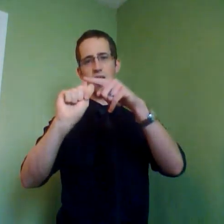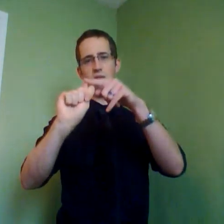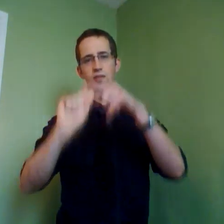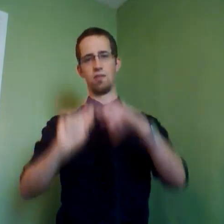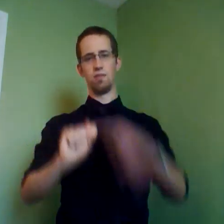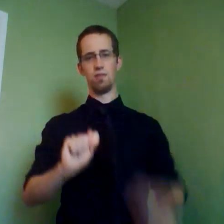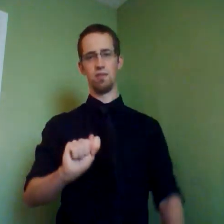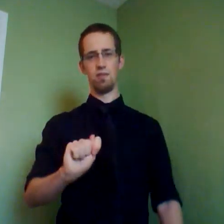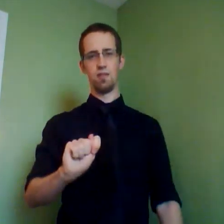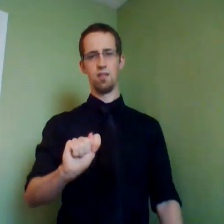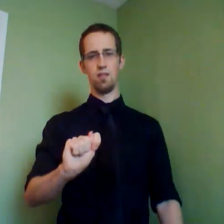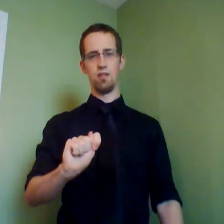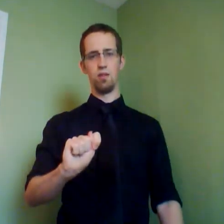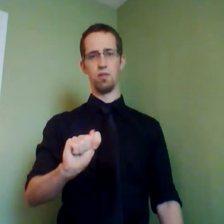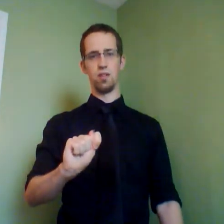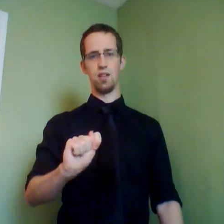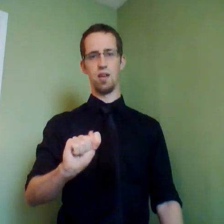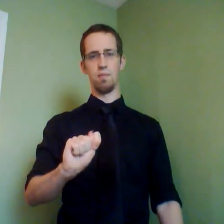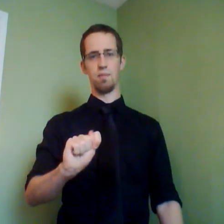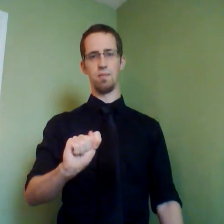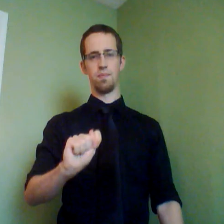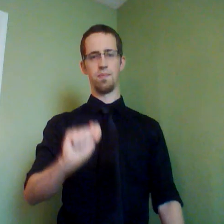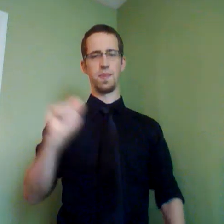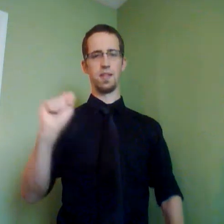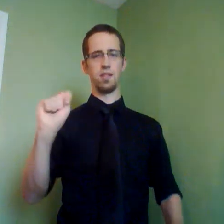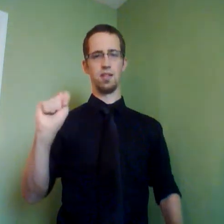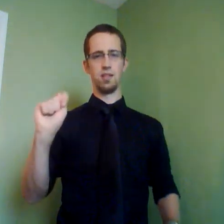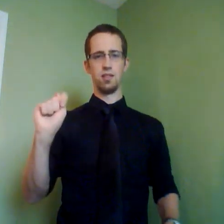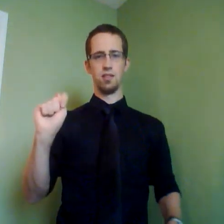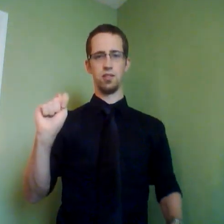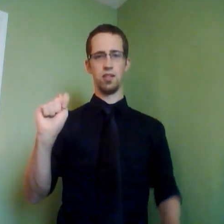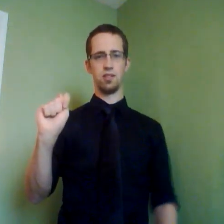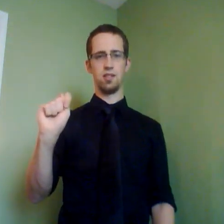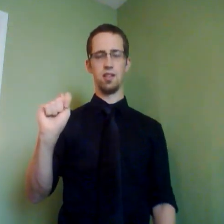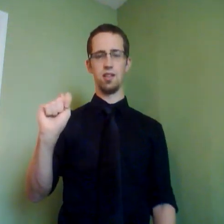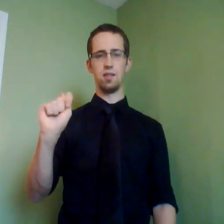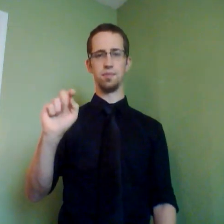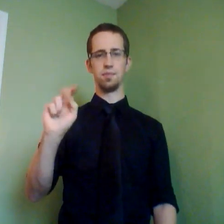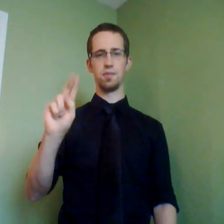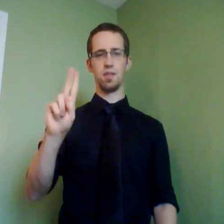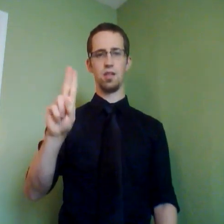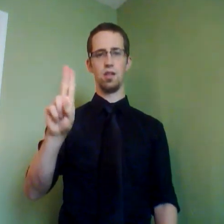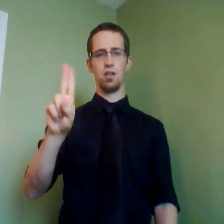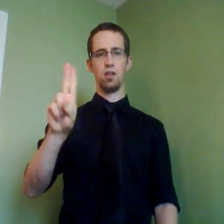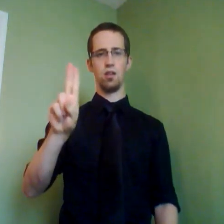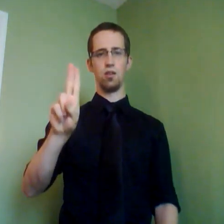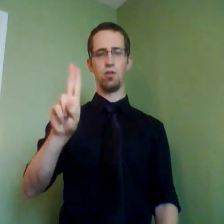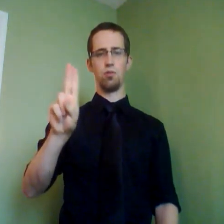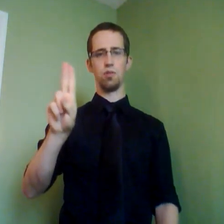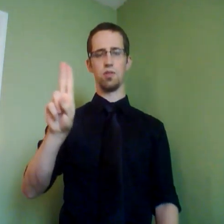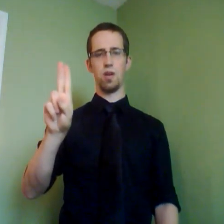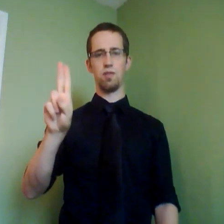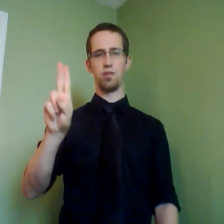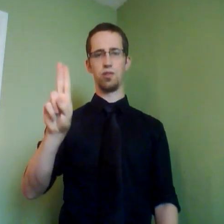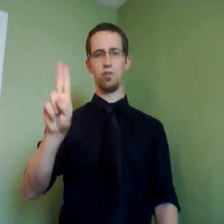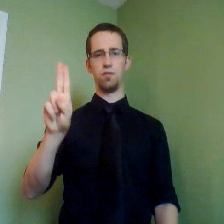out over the top. So that's T. U, you have your 2